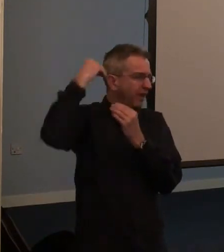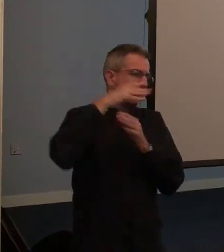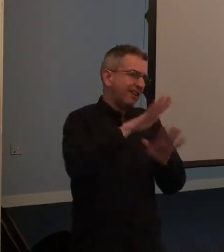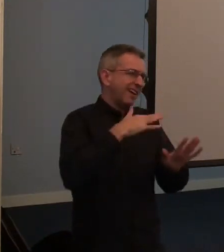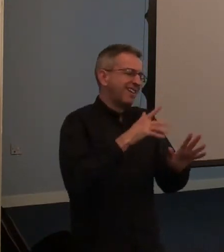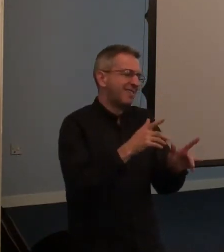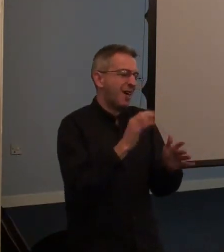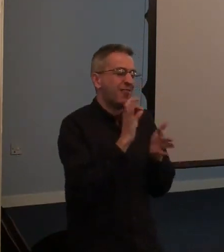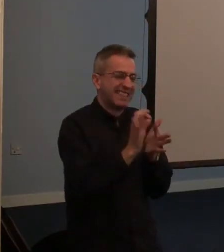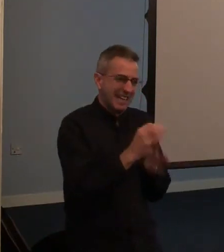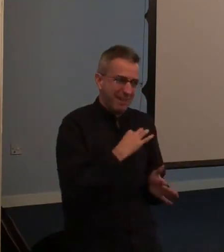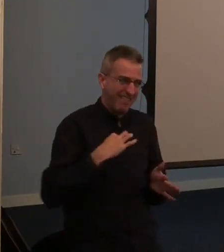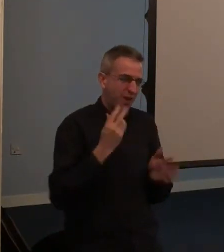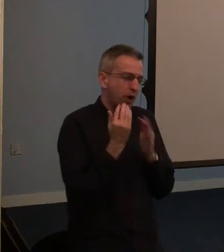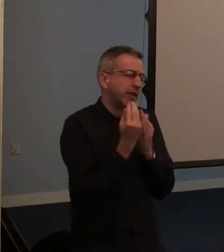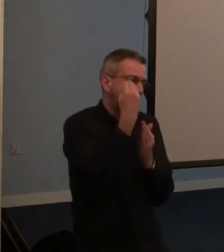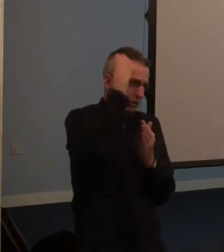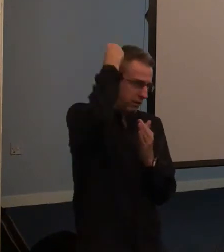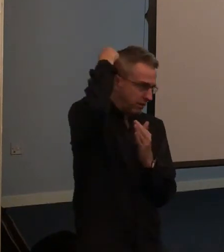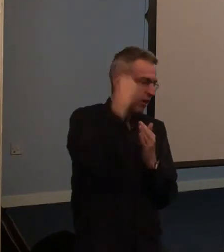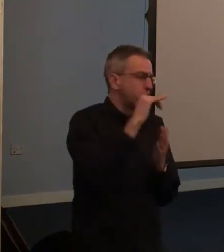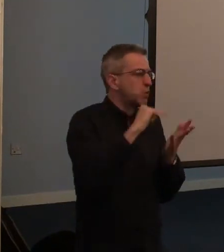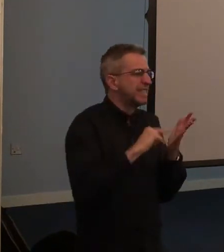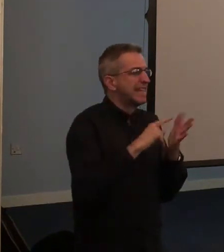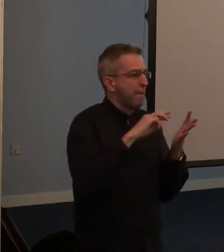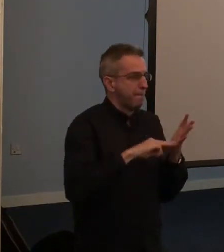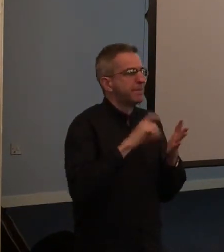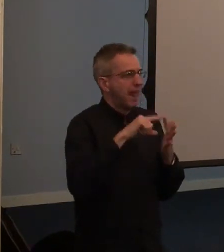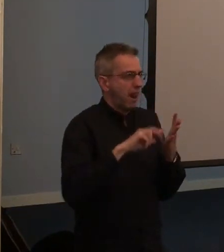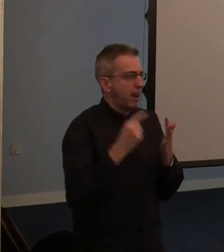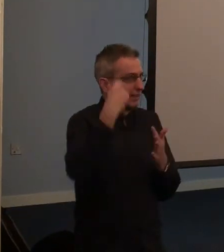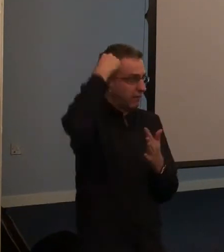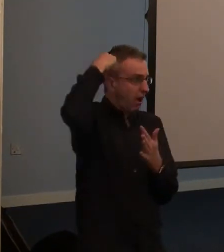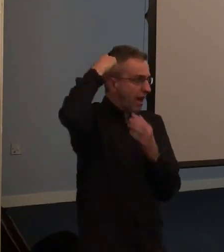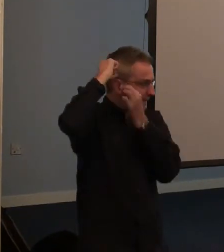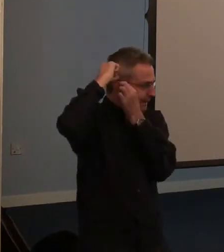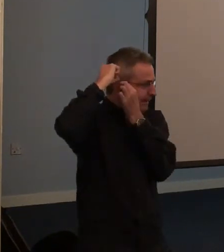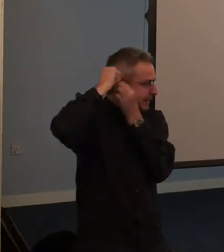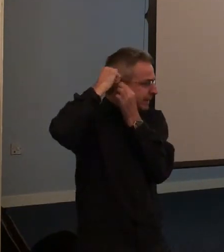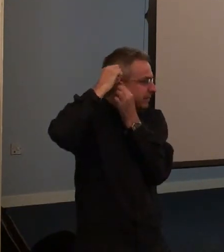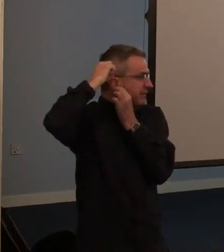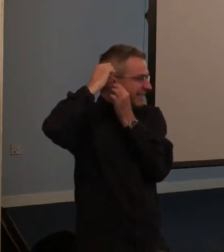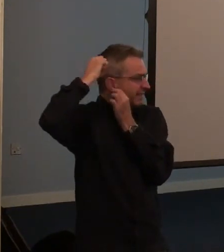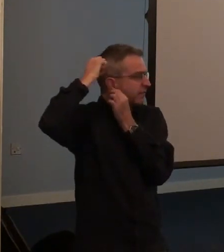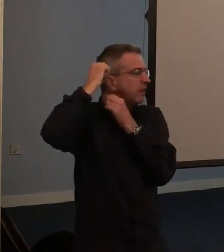There was an operation to, I mean, again, the medical details, but it was a new stem cell that was inserted within the brain